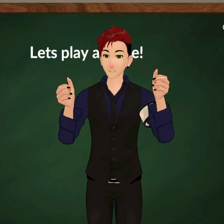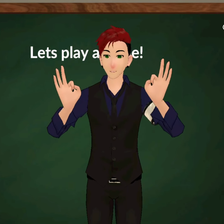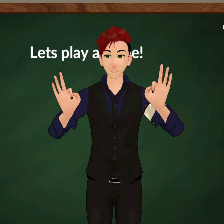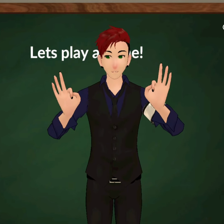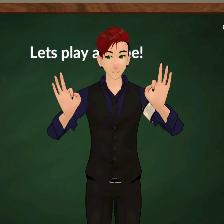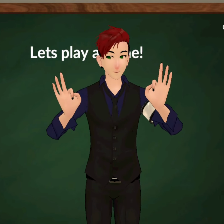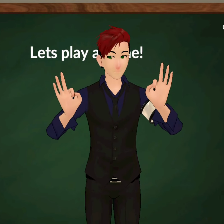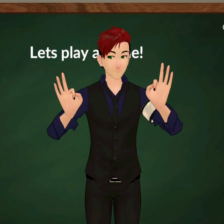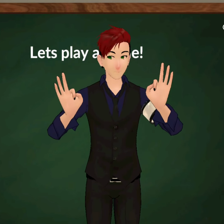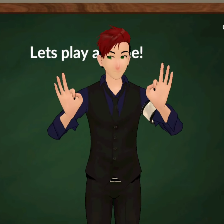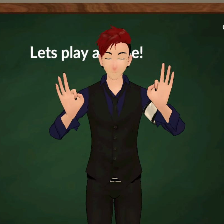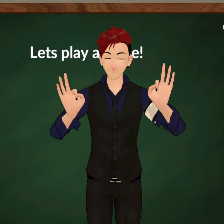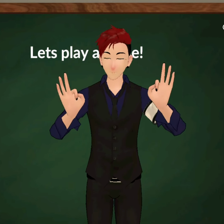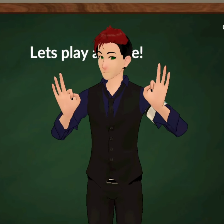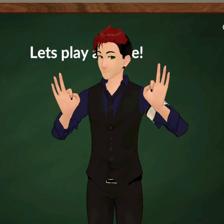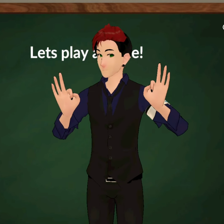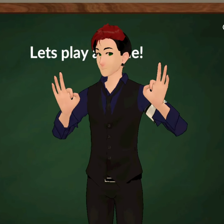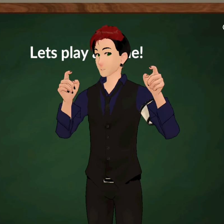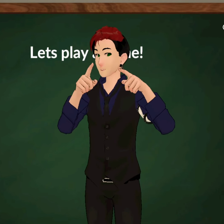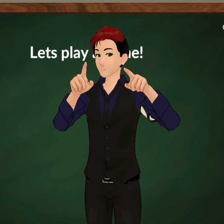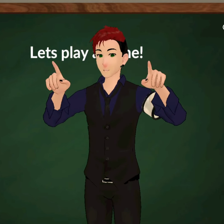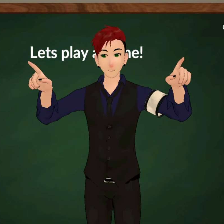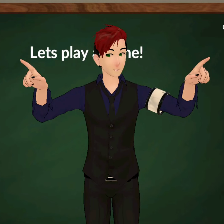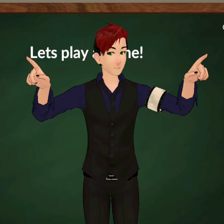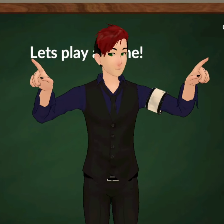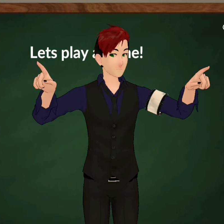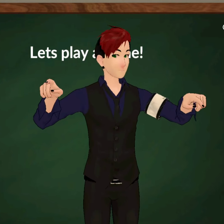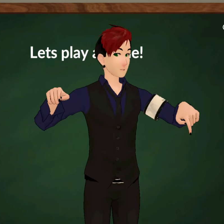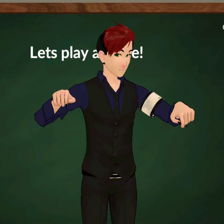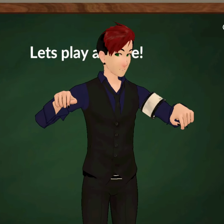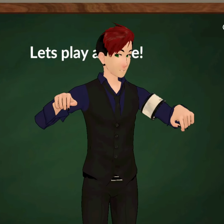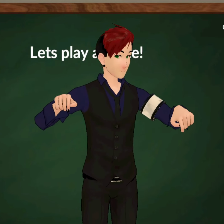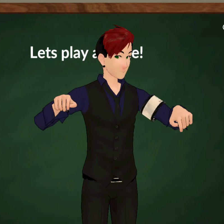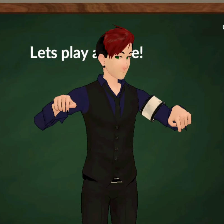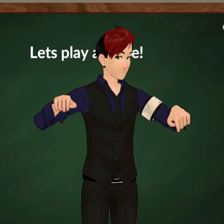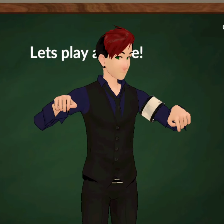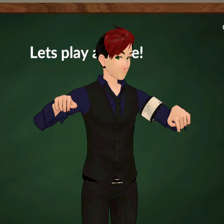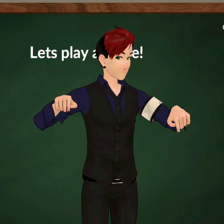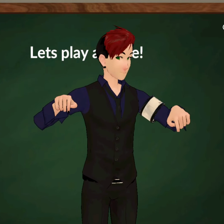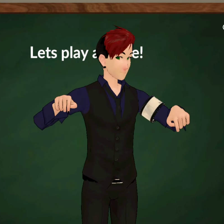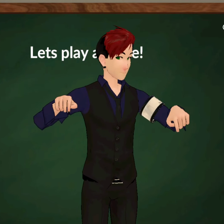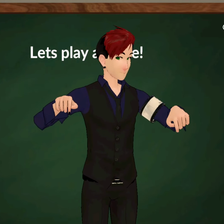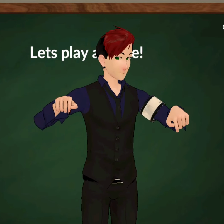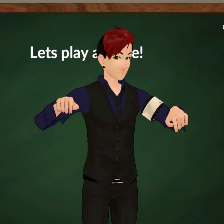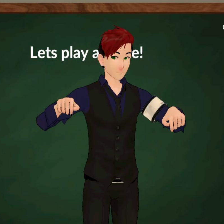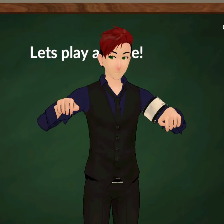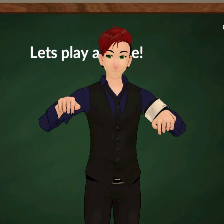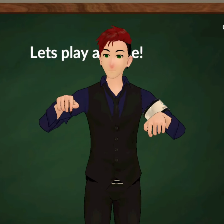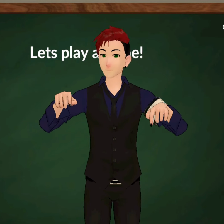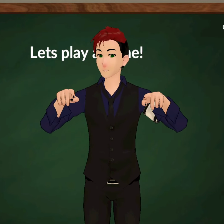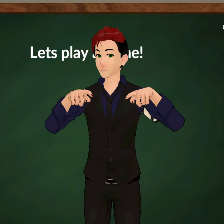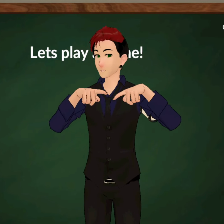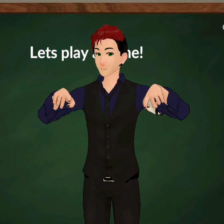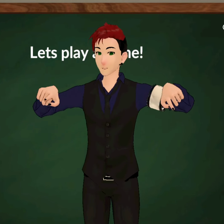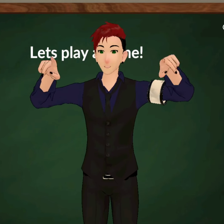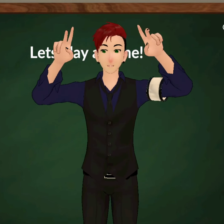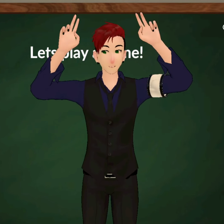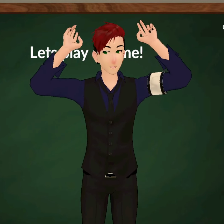Everybody ready? You say it out loud? Yes. Okay. Could mute Everybody people in the like front text.